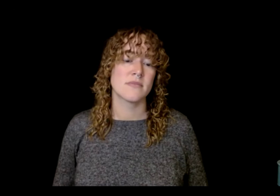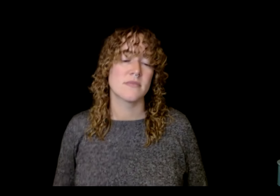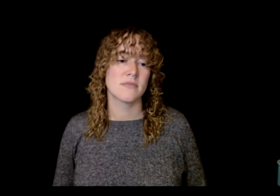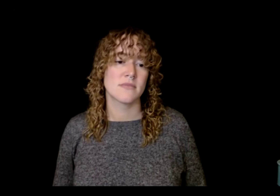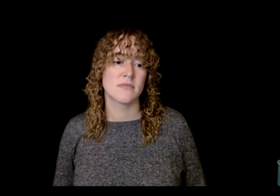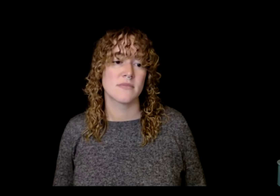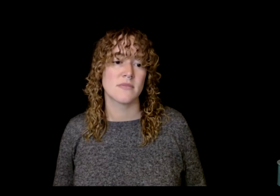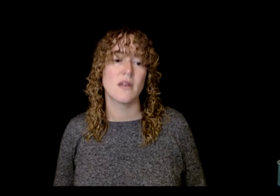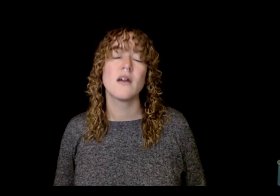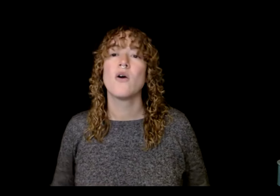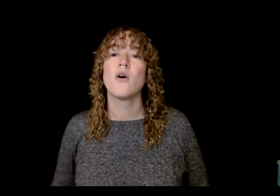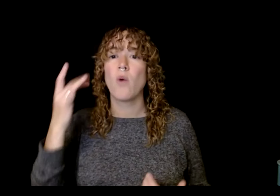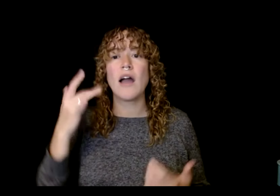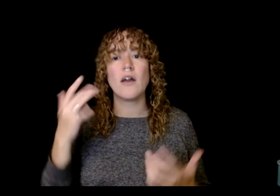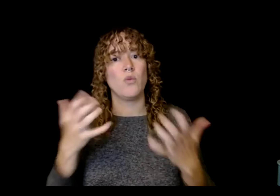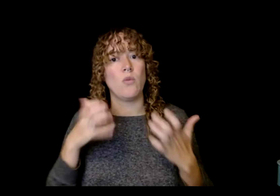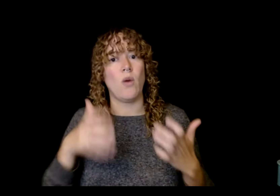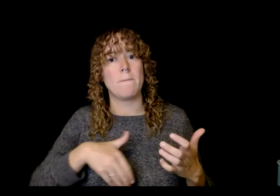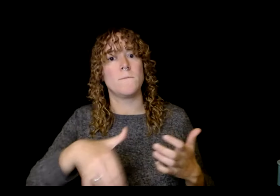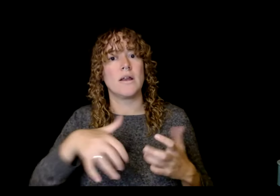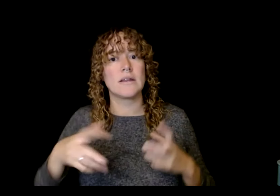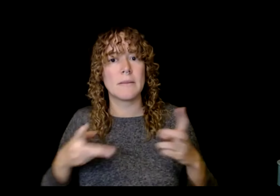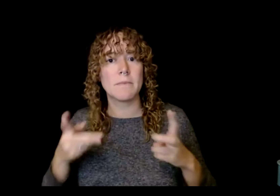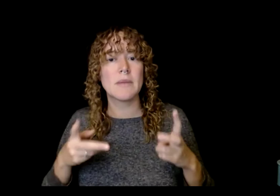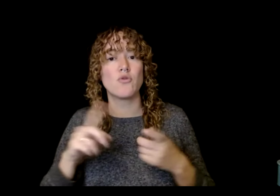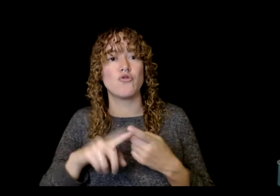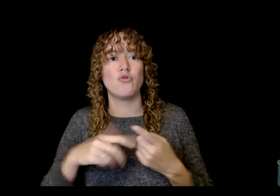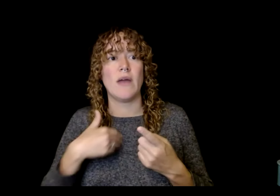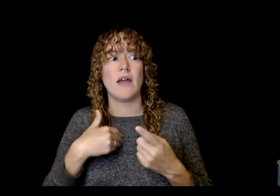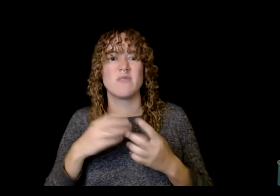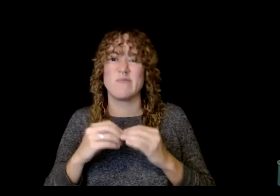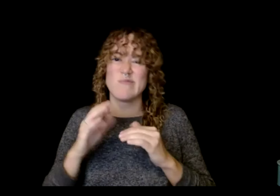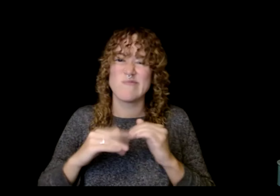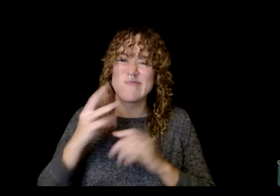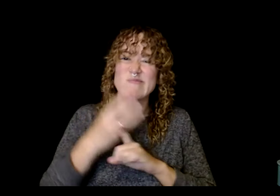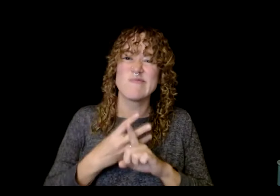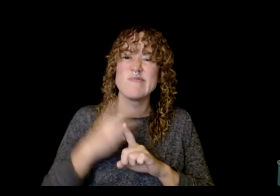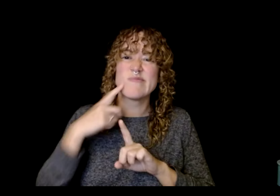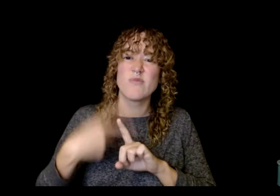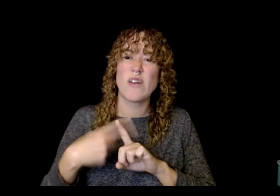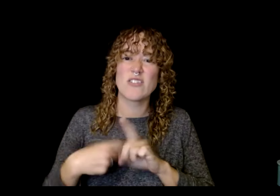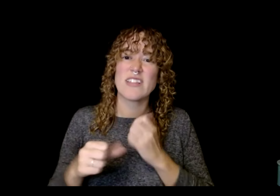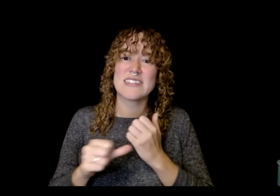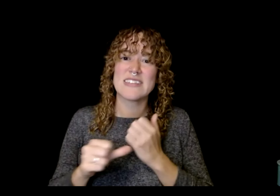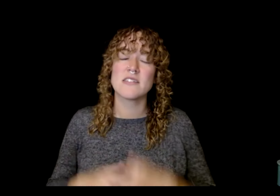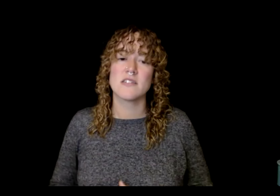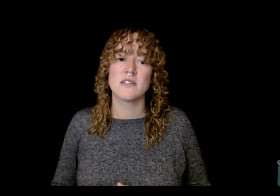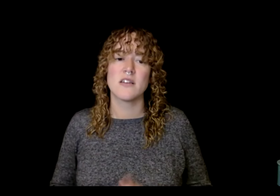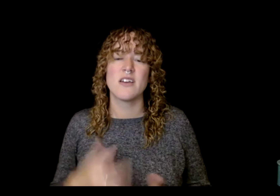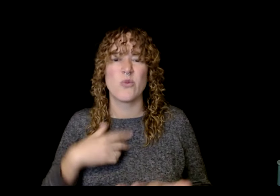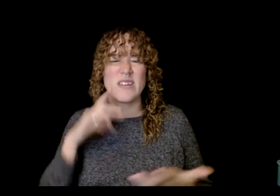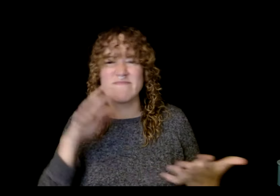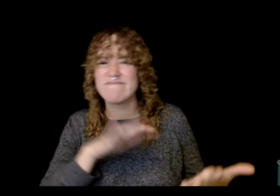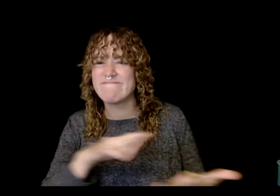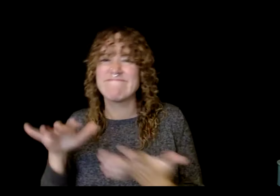people that are pregnant are able to access more than 6 months of rental assistance. We know from data and studies